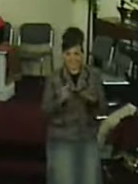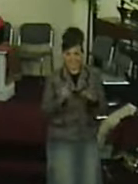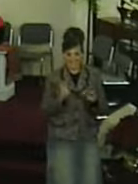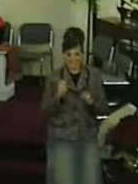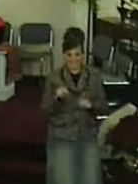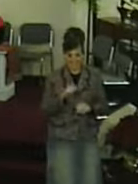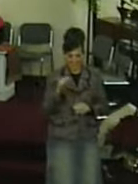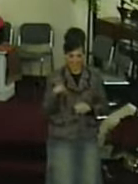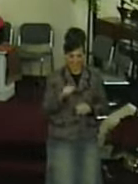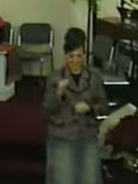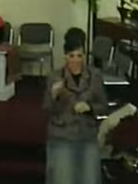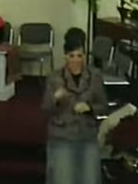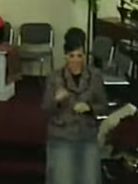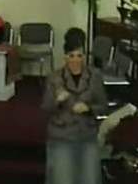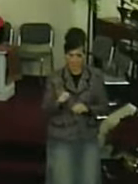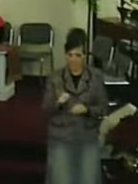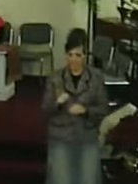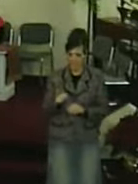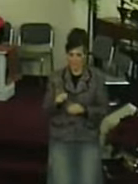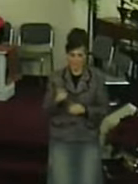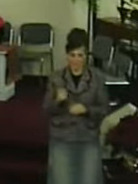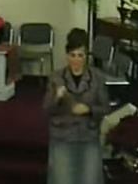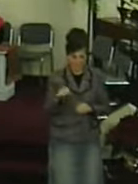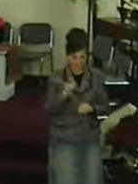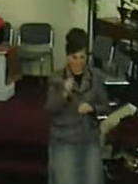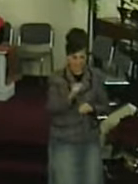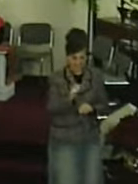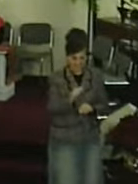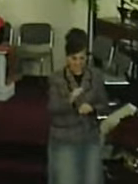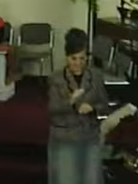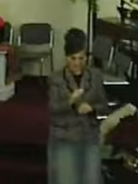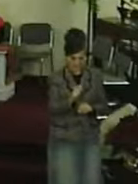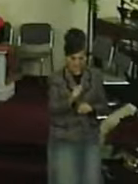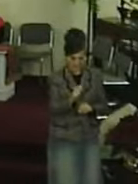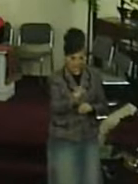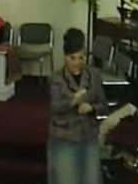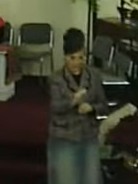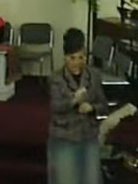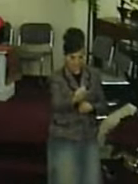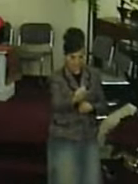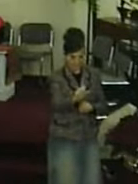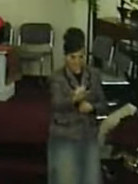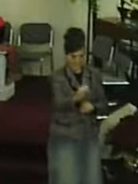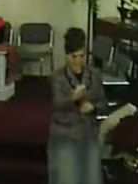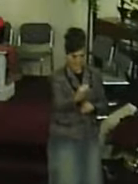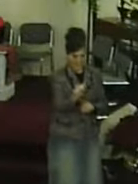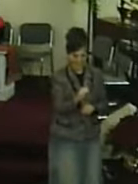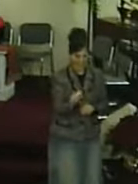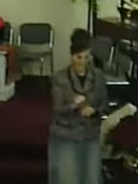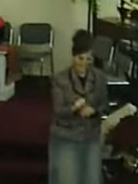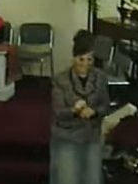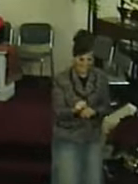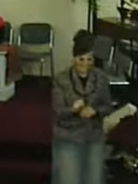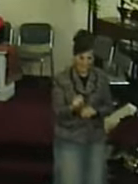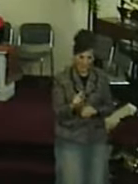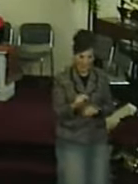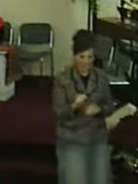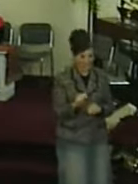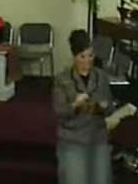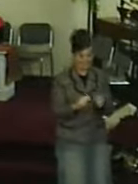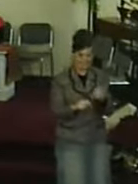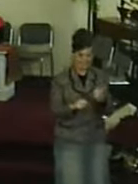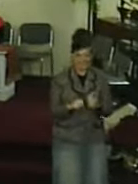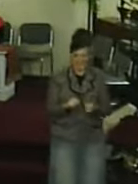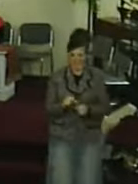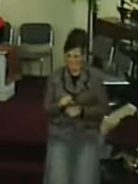going to be exchanging skirts. Maybe you need a skirt. Maybe you need two skirts. Maybe you want to trade some out. Be there. Bring your skirts. All